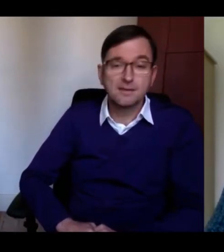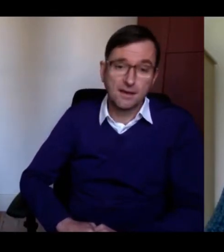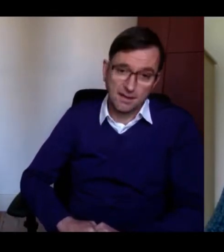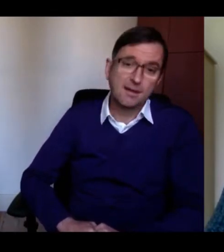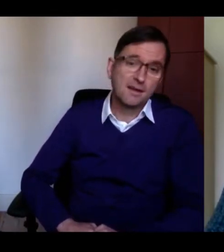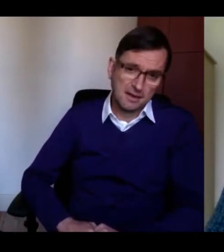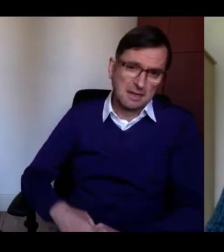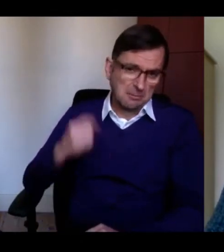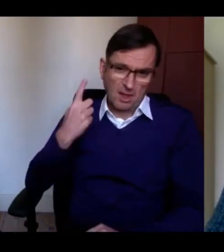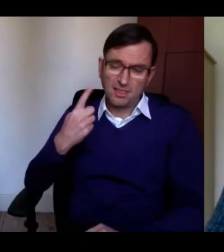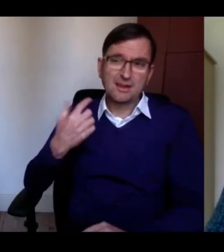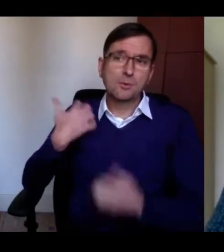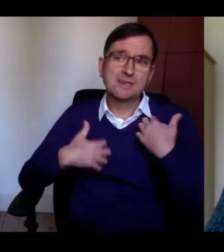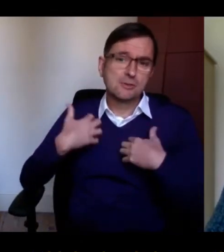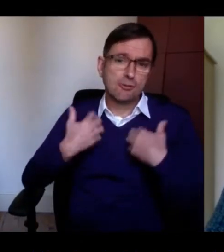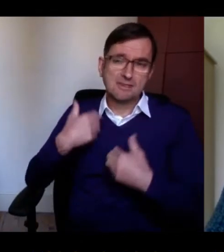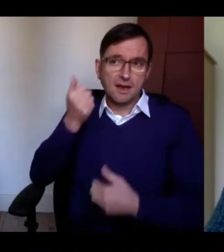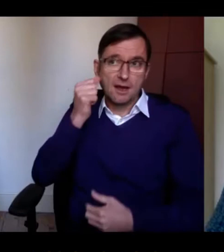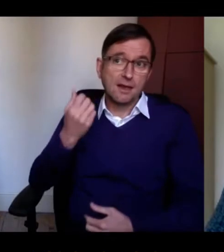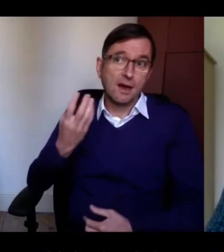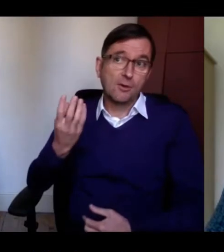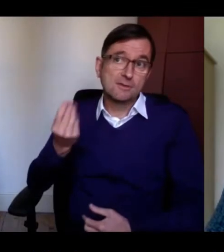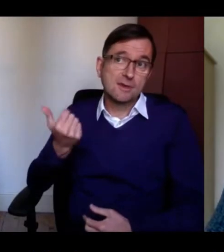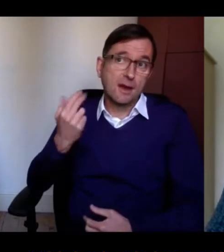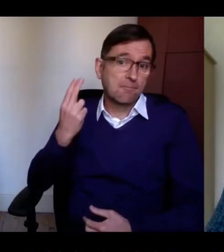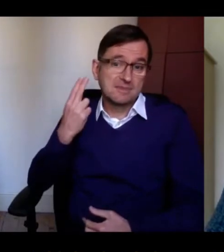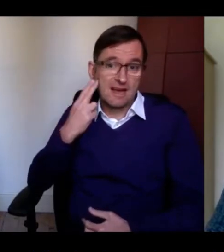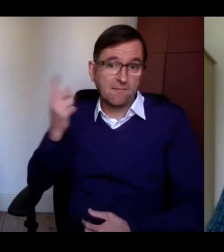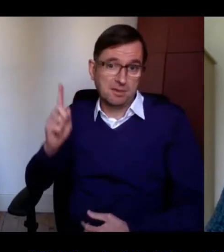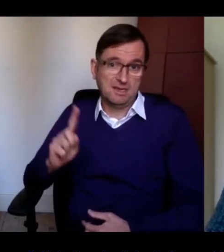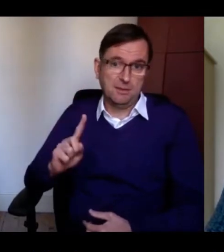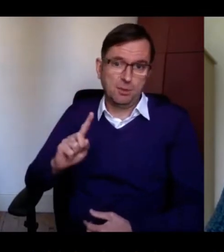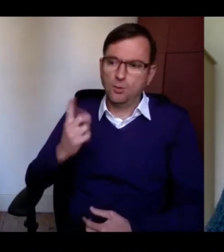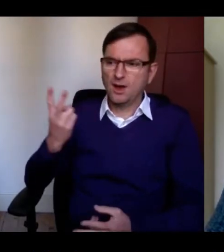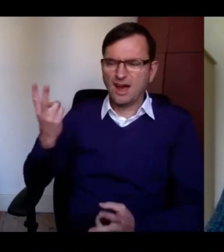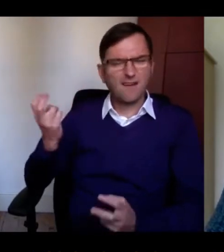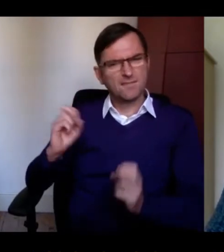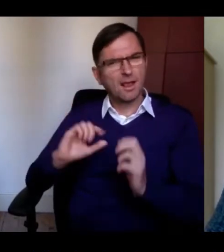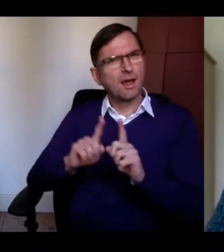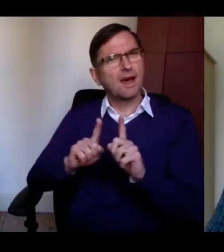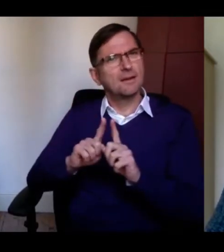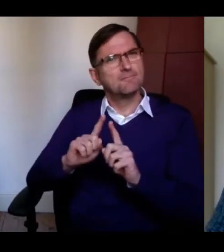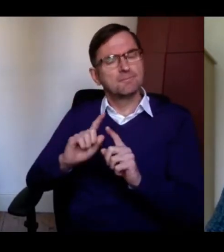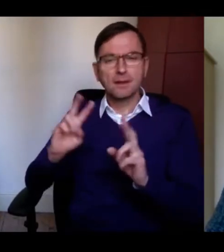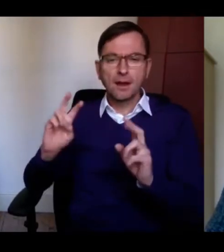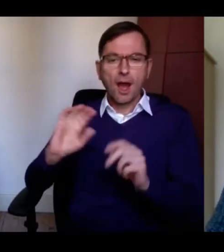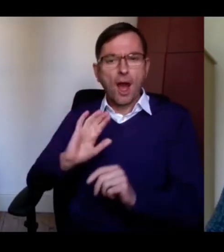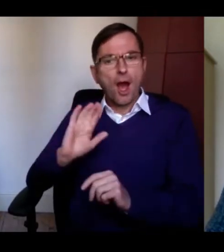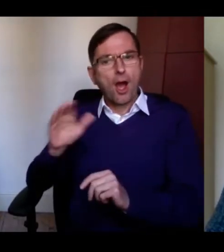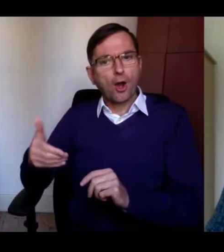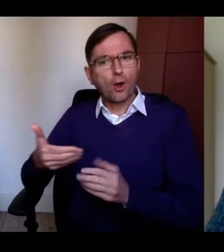I would, yeah. I think what is interesting that I know that some deaf people who have